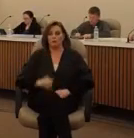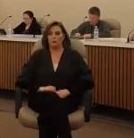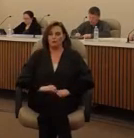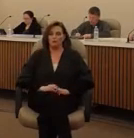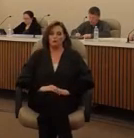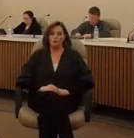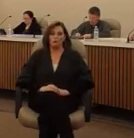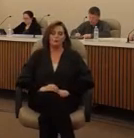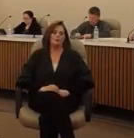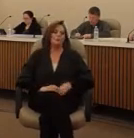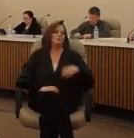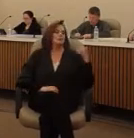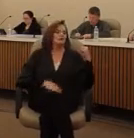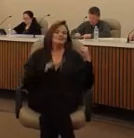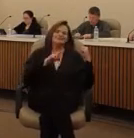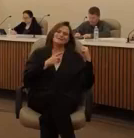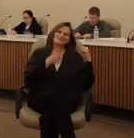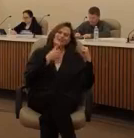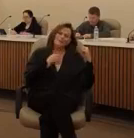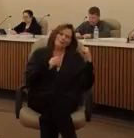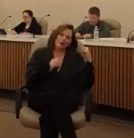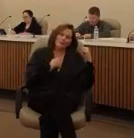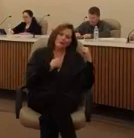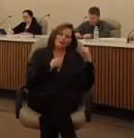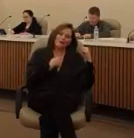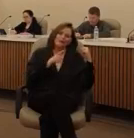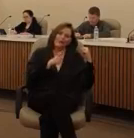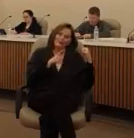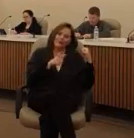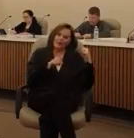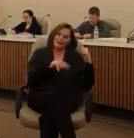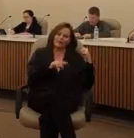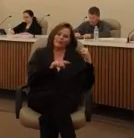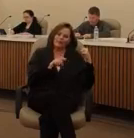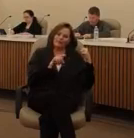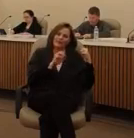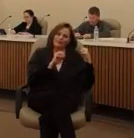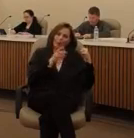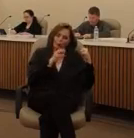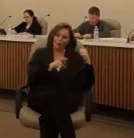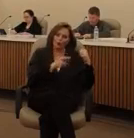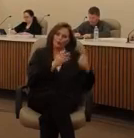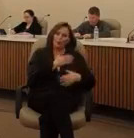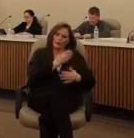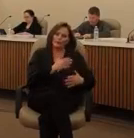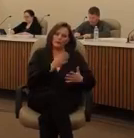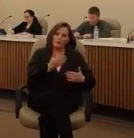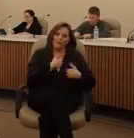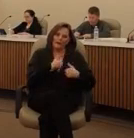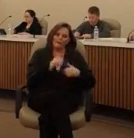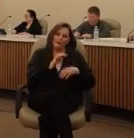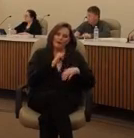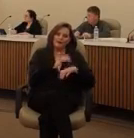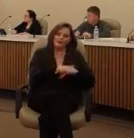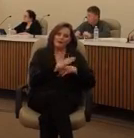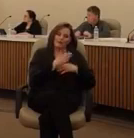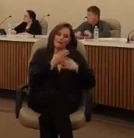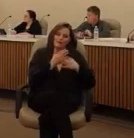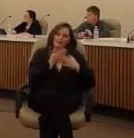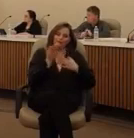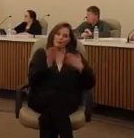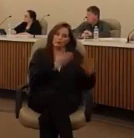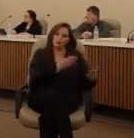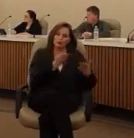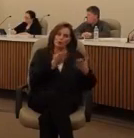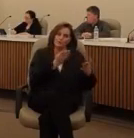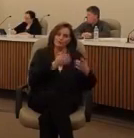Originally, didn't you say that they were willing to have deliveries during the day?